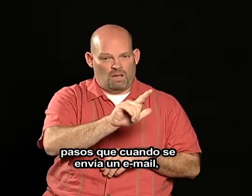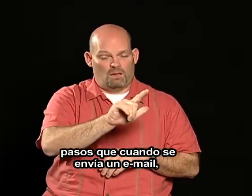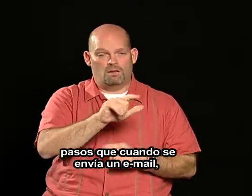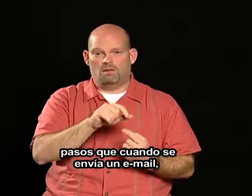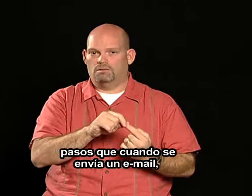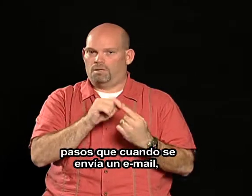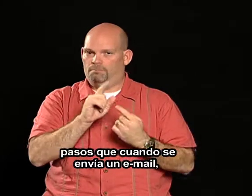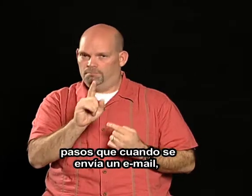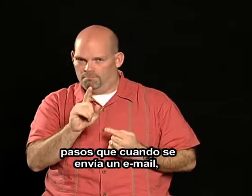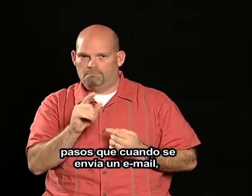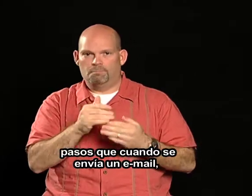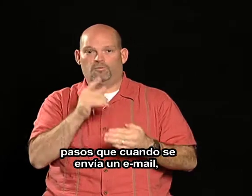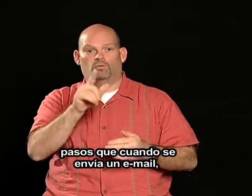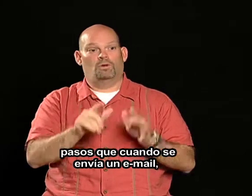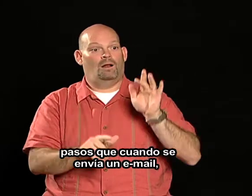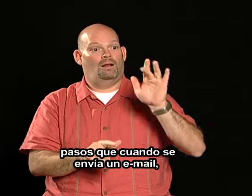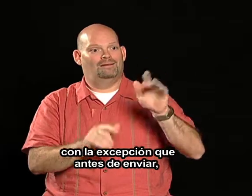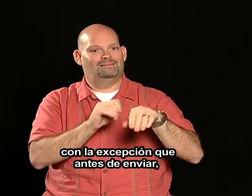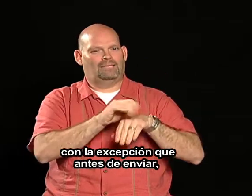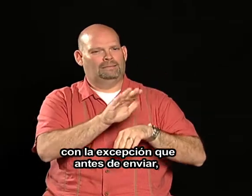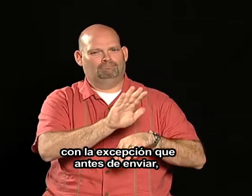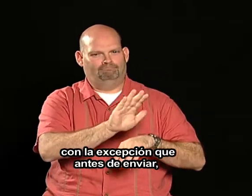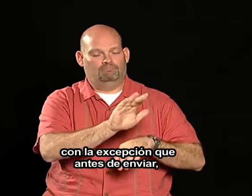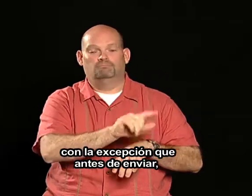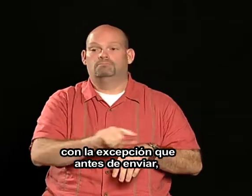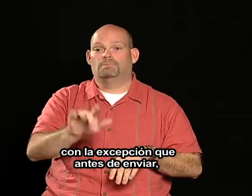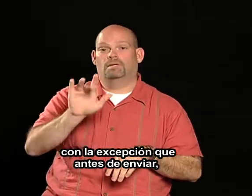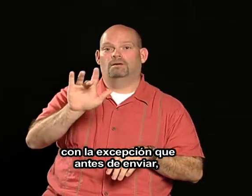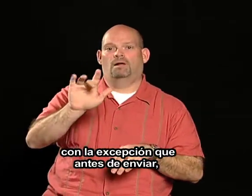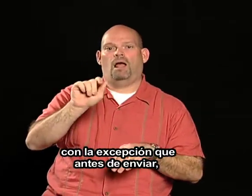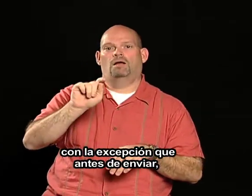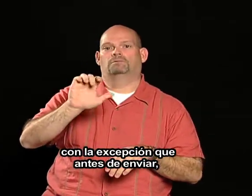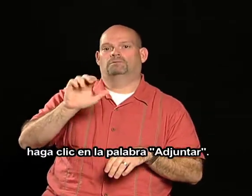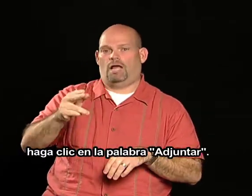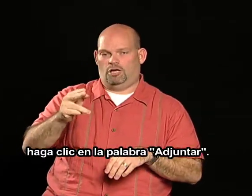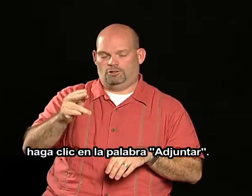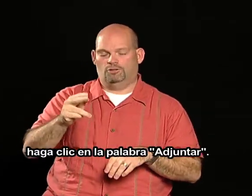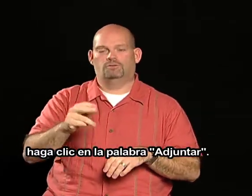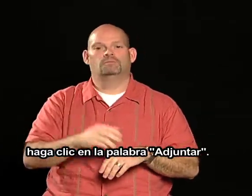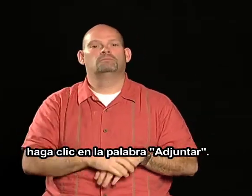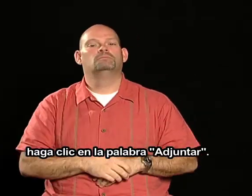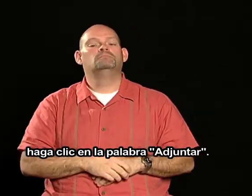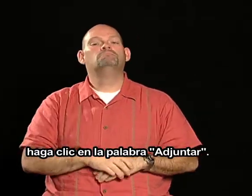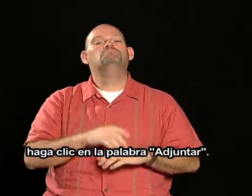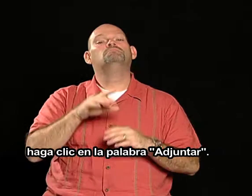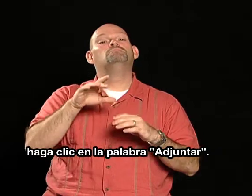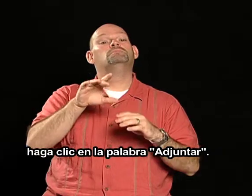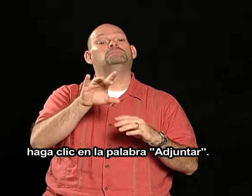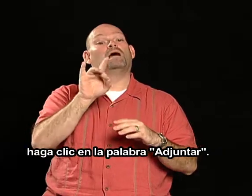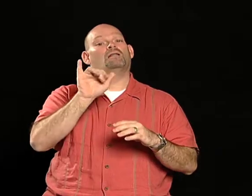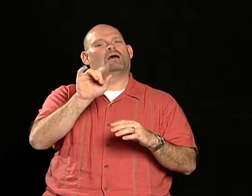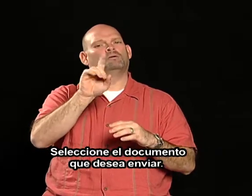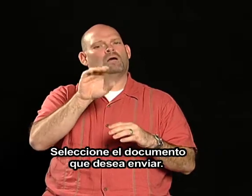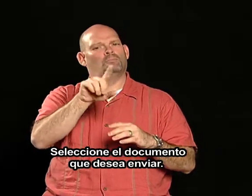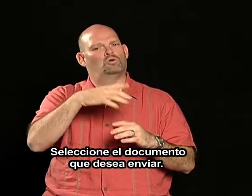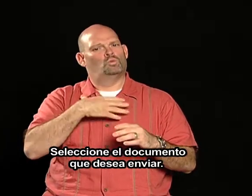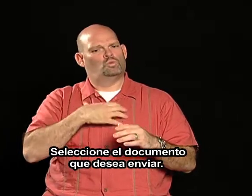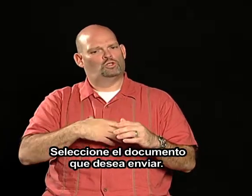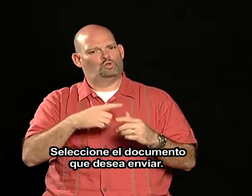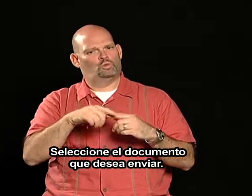when sending an email, except before you send, click the word Attach. Select the document you